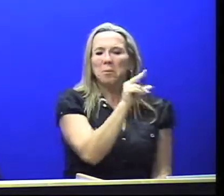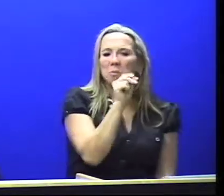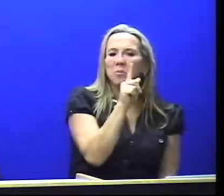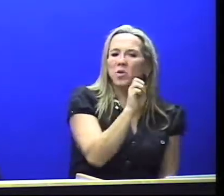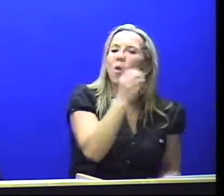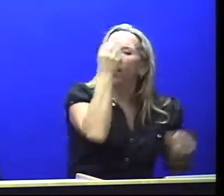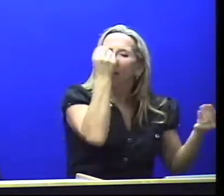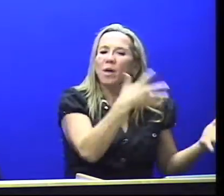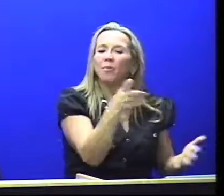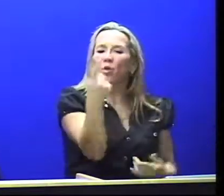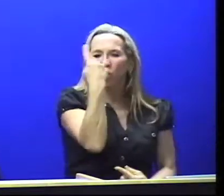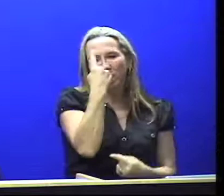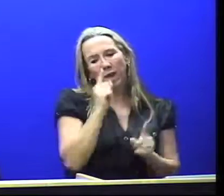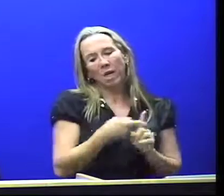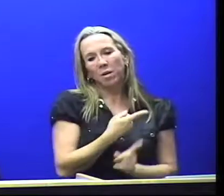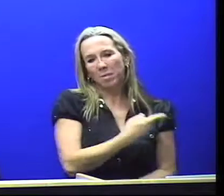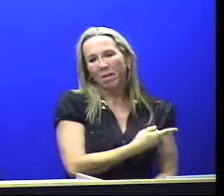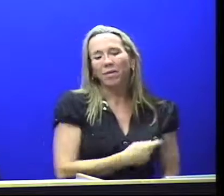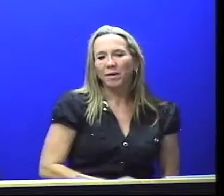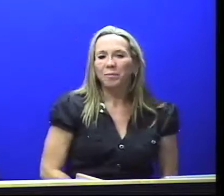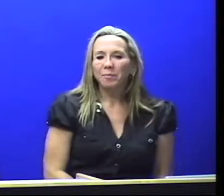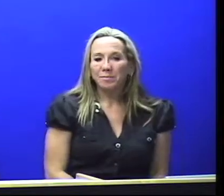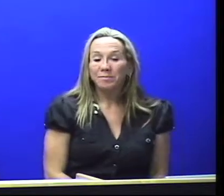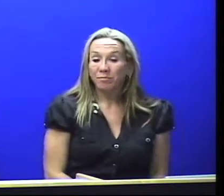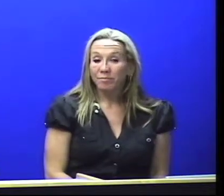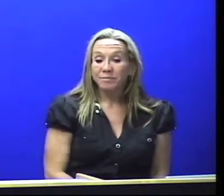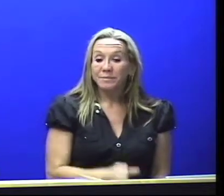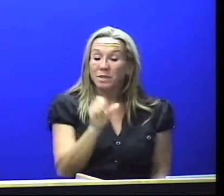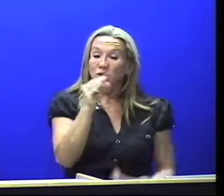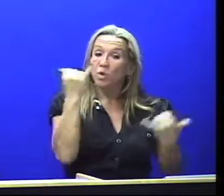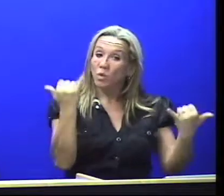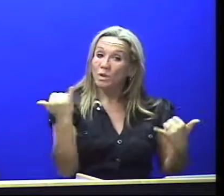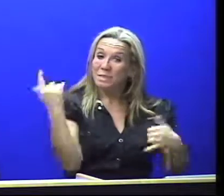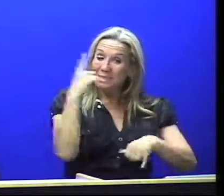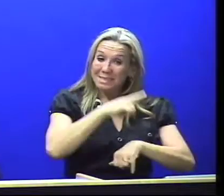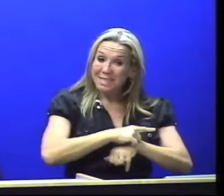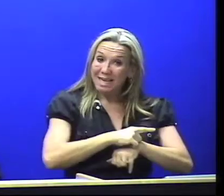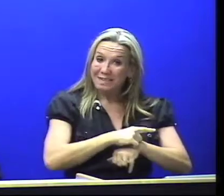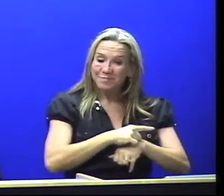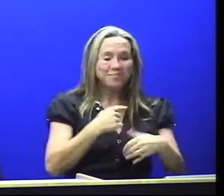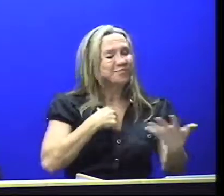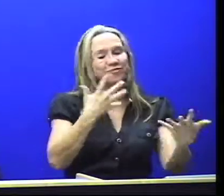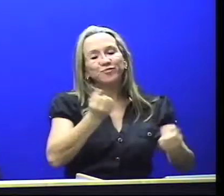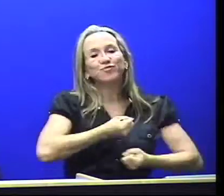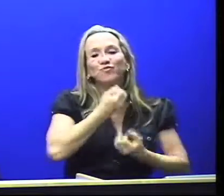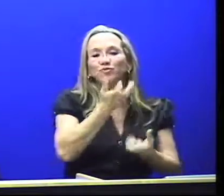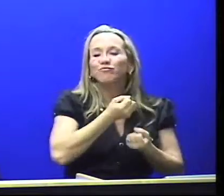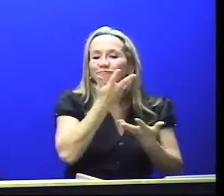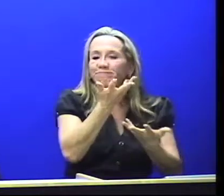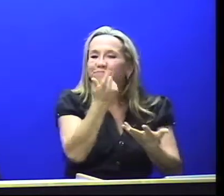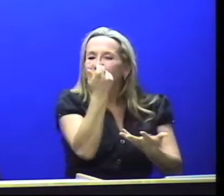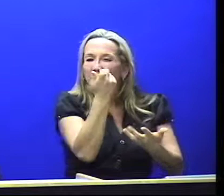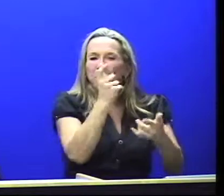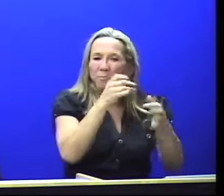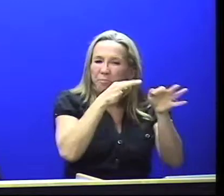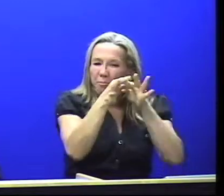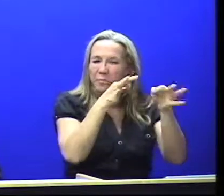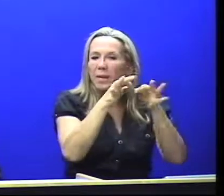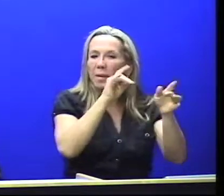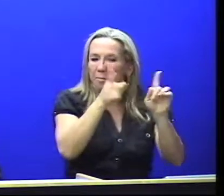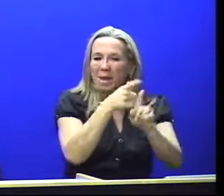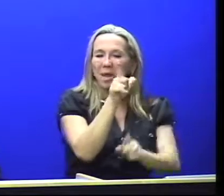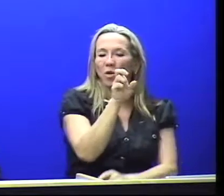know that you're thinking about them. Anyway, so today I just wanted to share a little bit with you